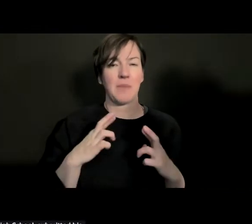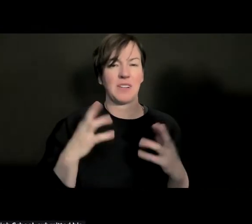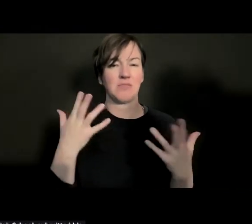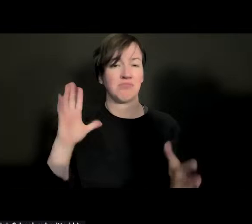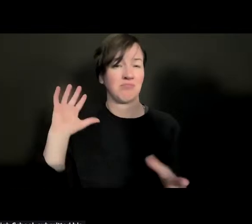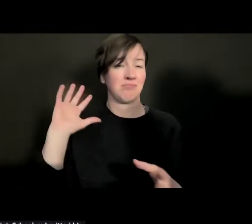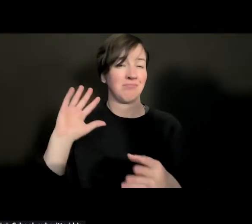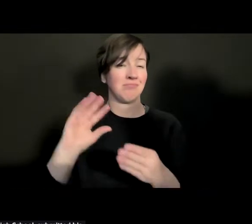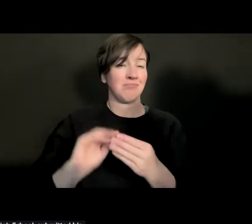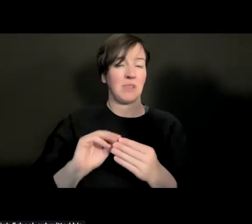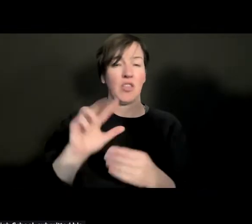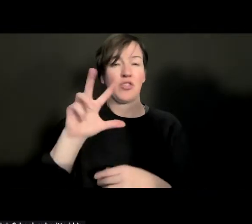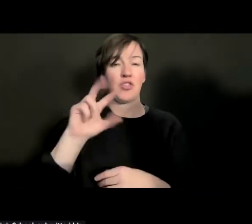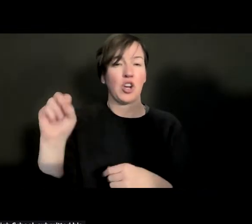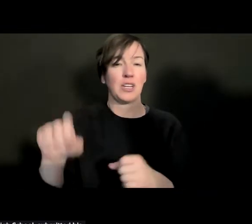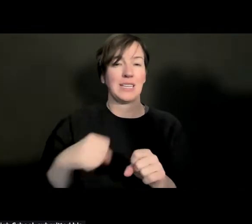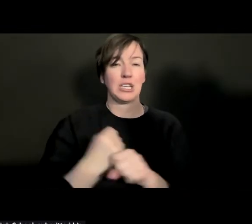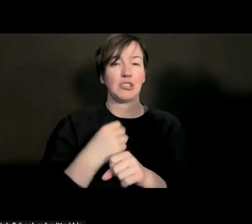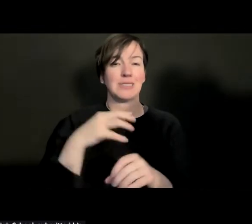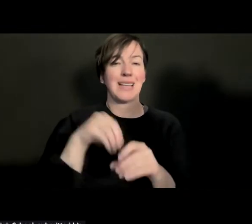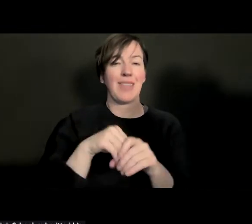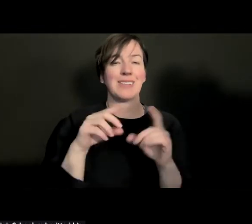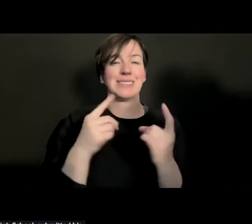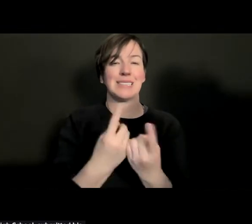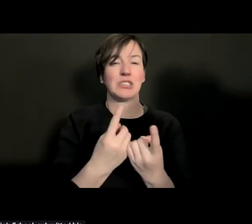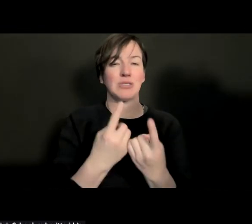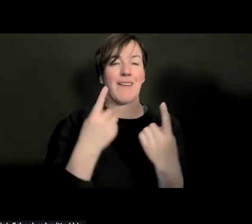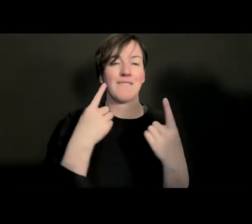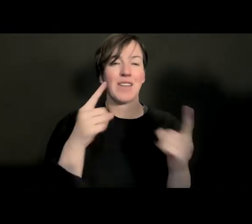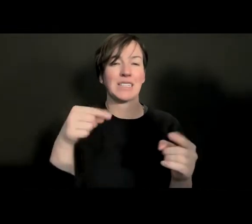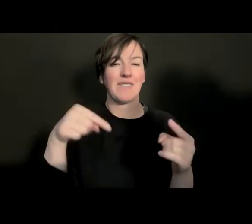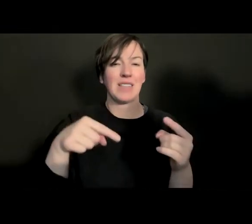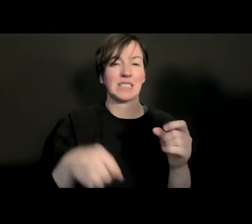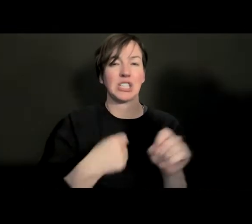years exactly in the district, effective at the end of the school year.